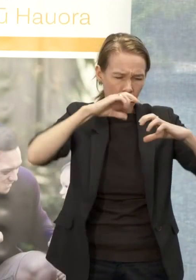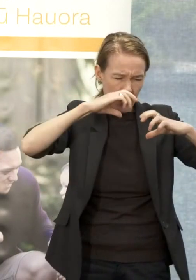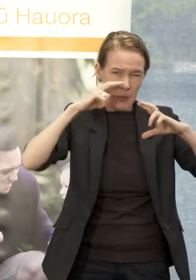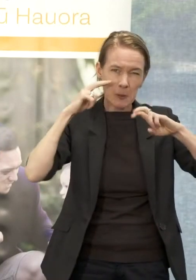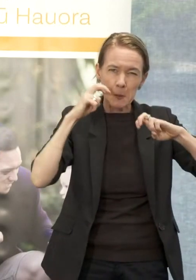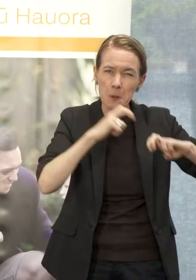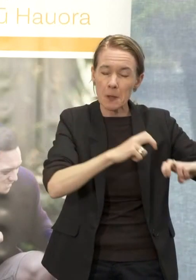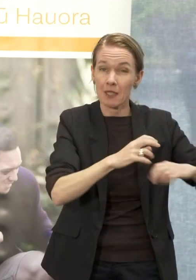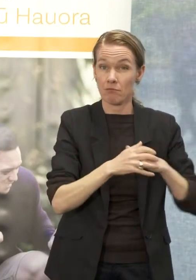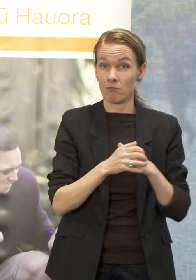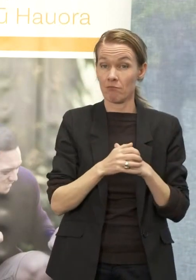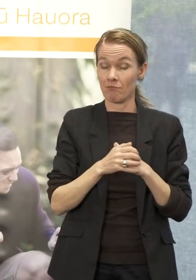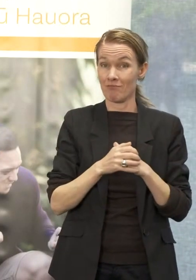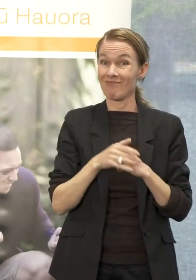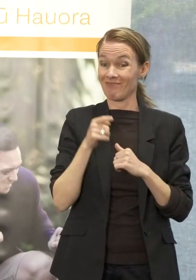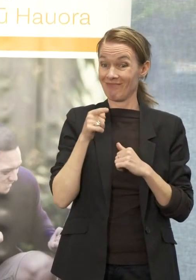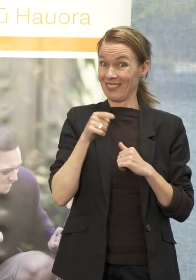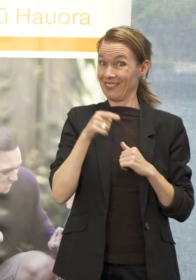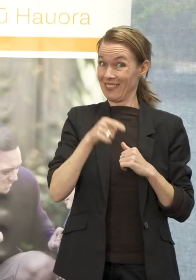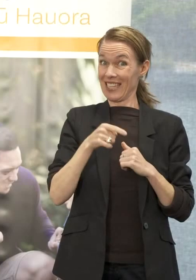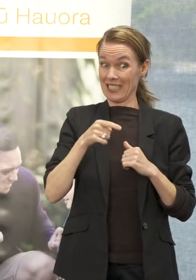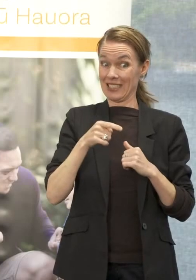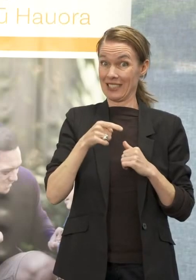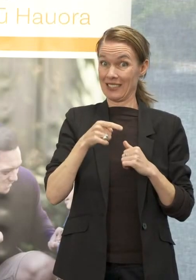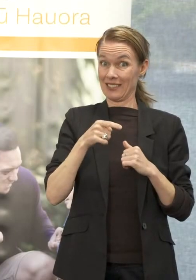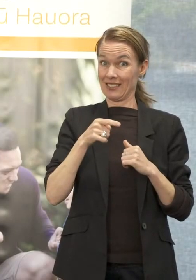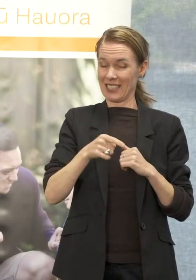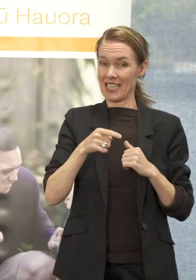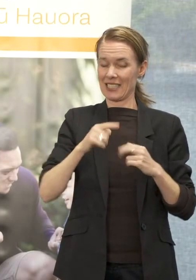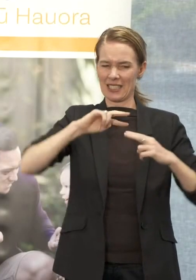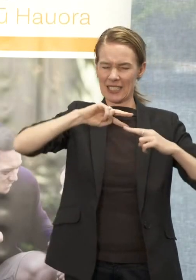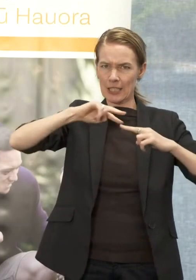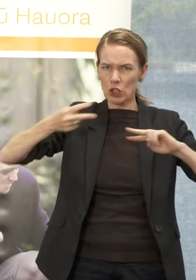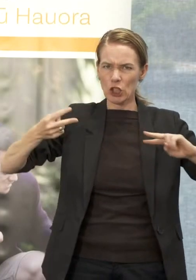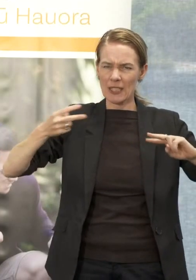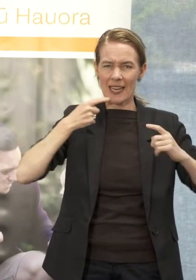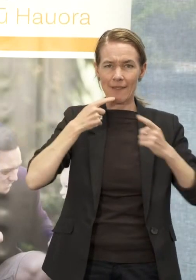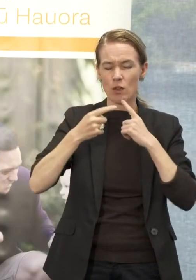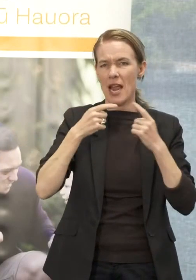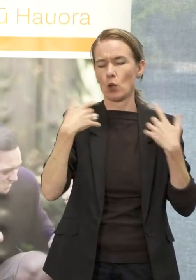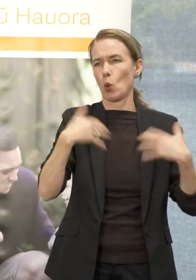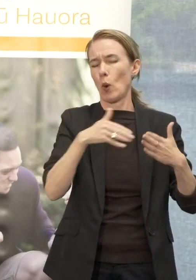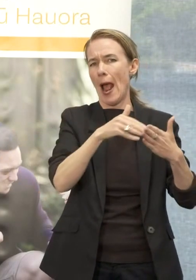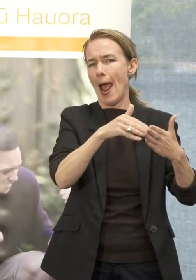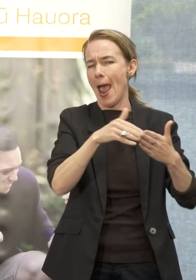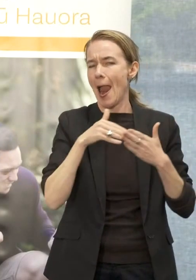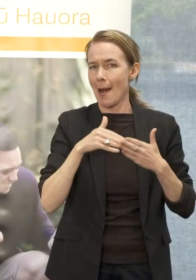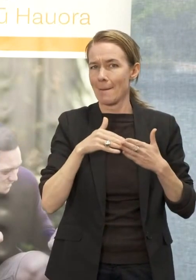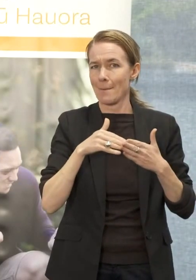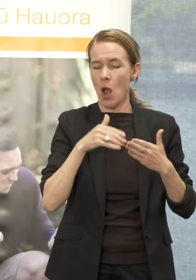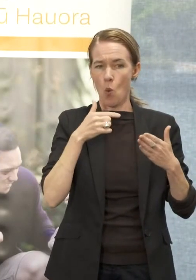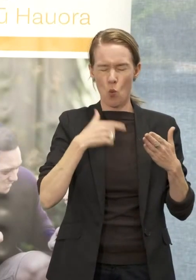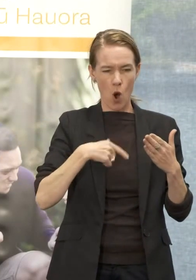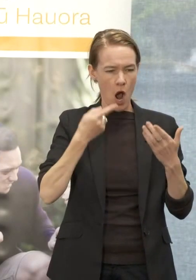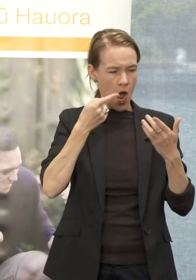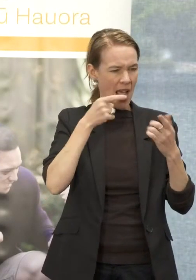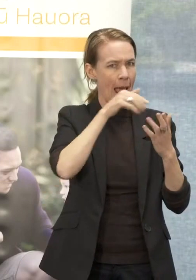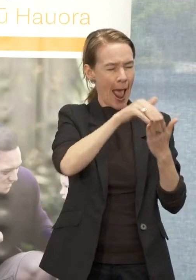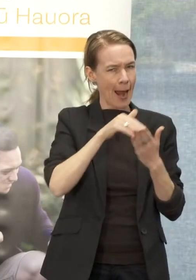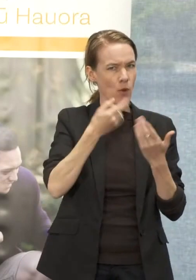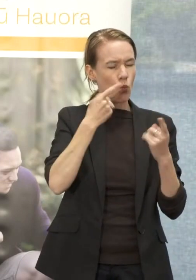is an example where the genomic testing has really allowed us to work out the transmission chains.